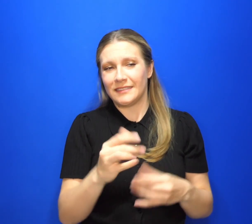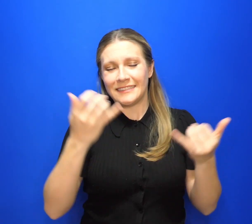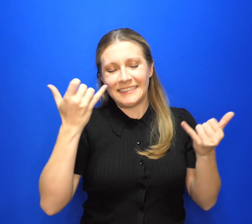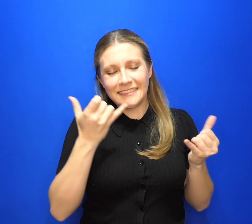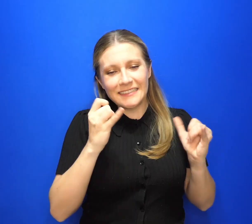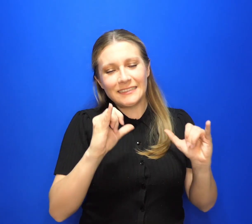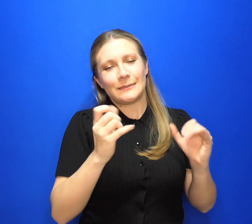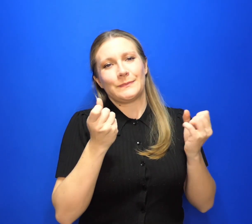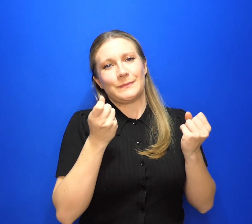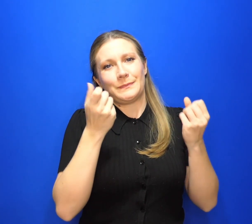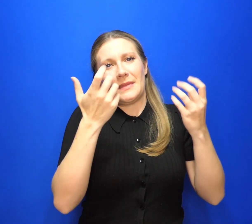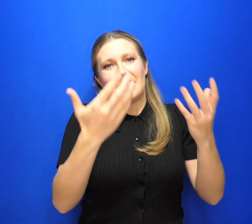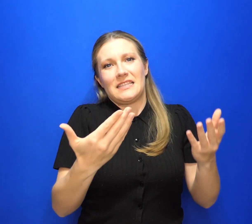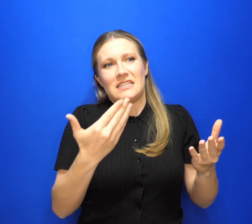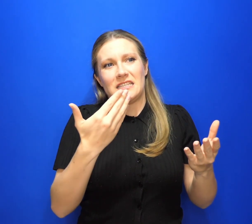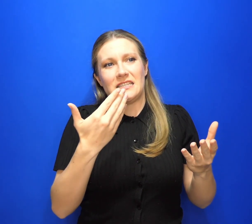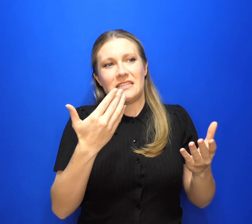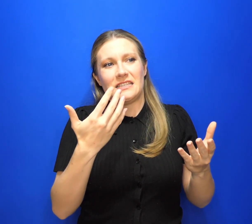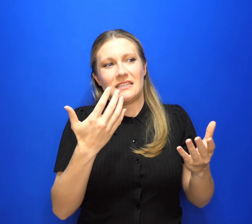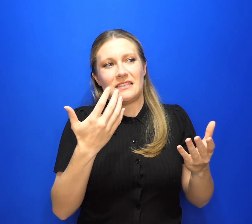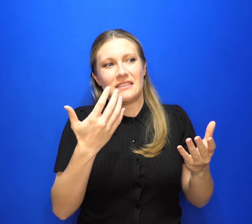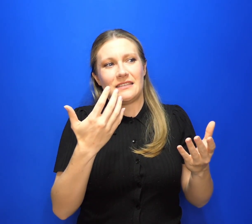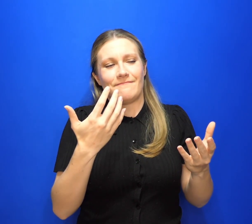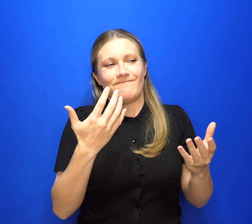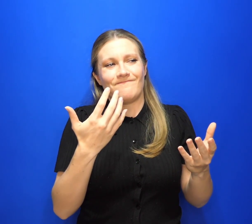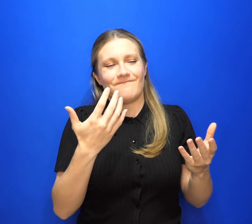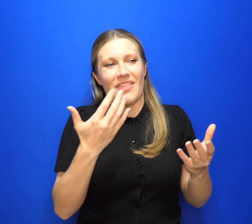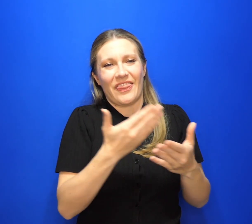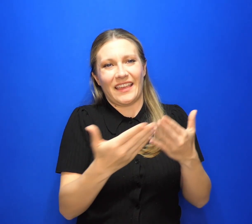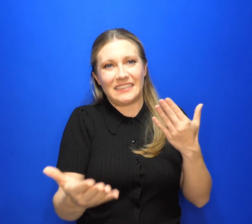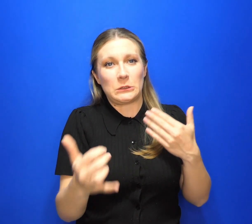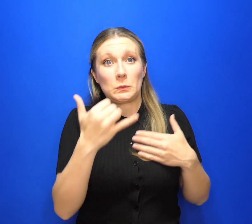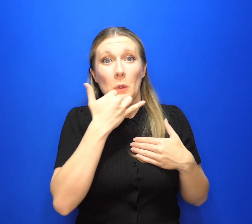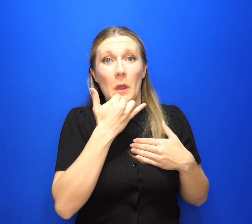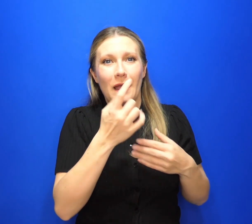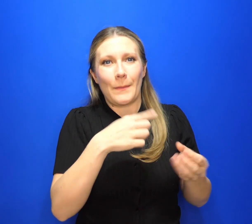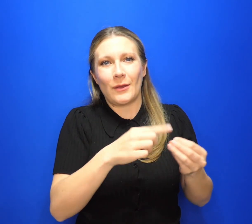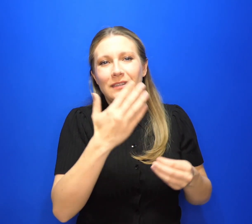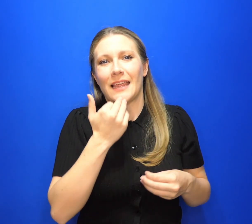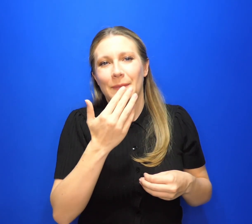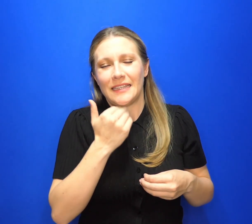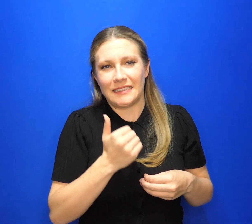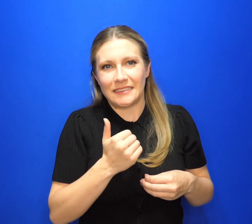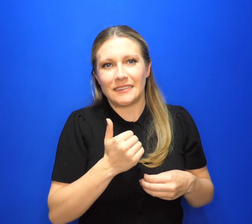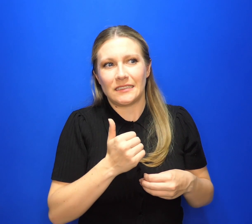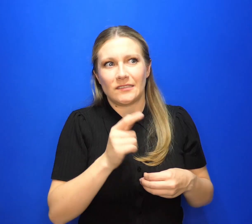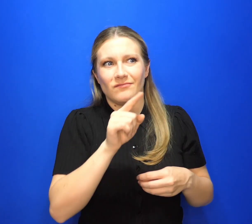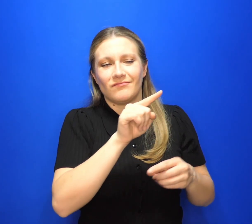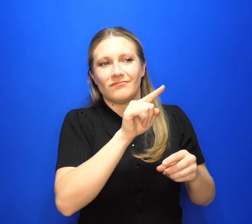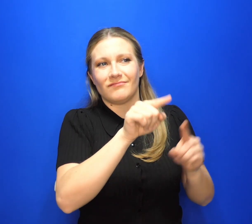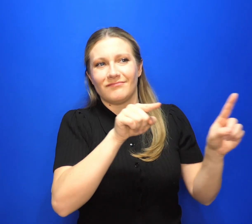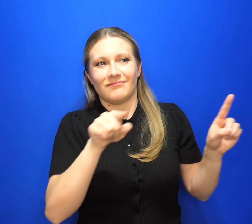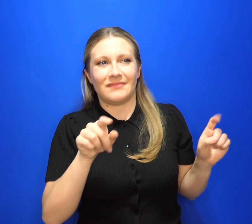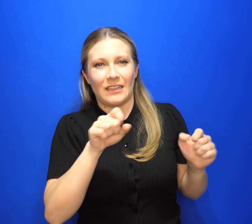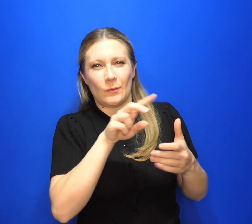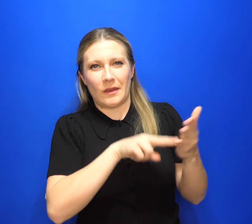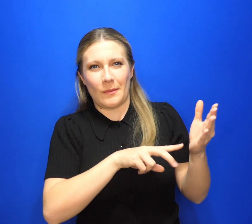lot of really good misinformation out there about diabetes. And so as adults, if you have all